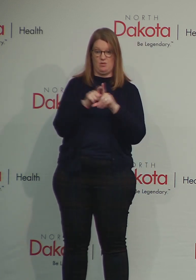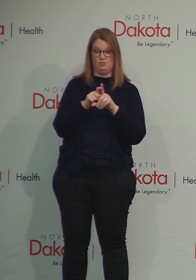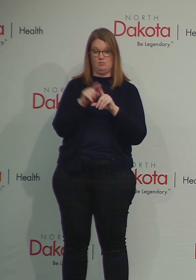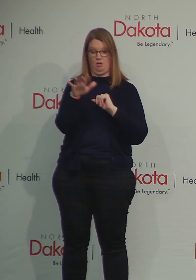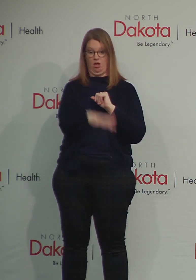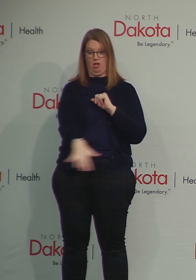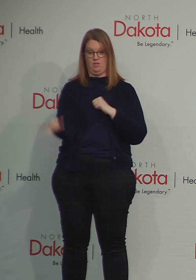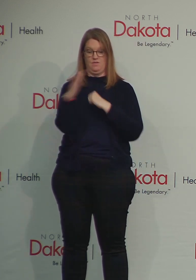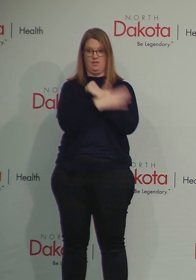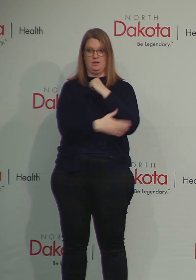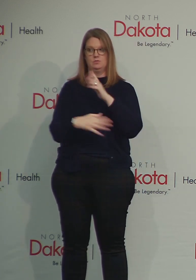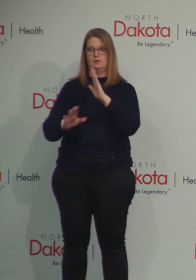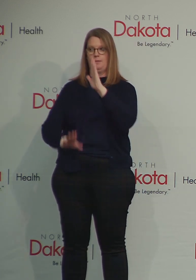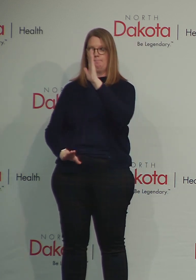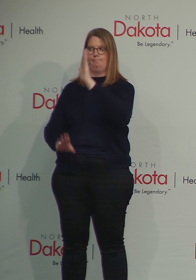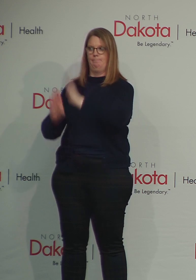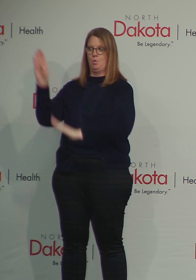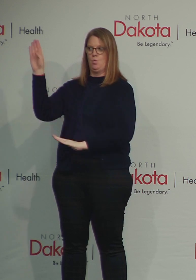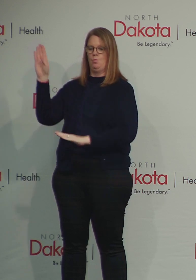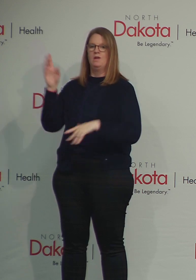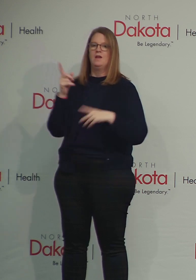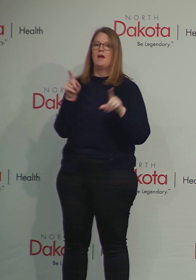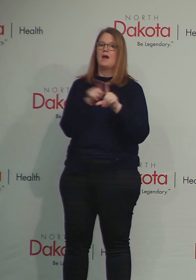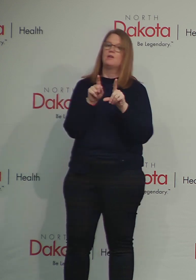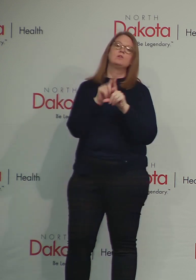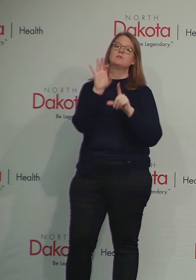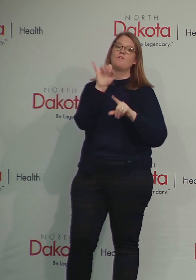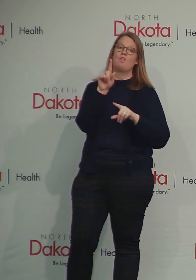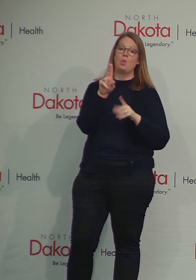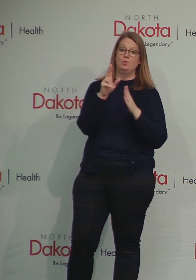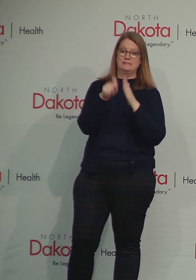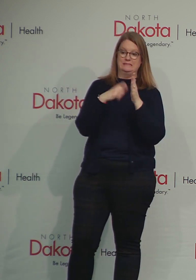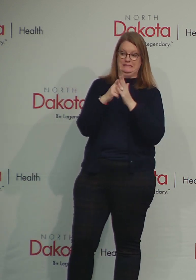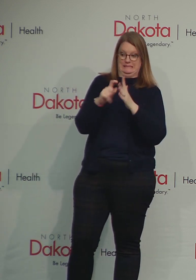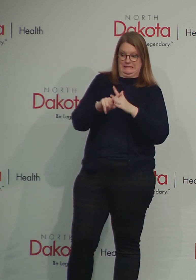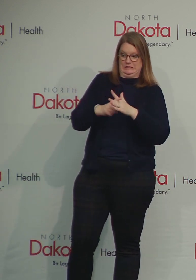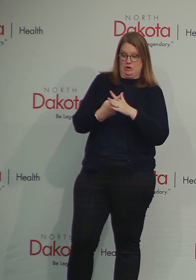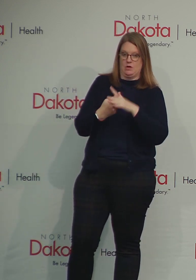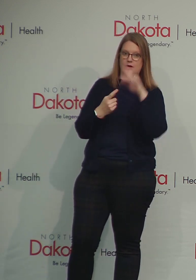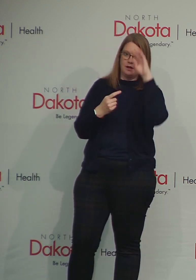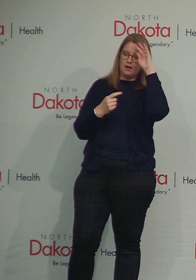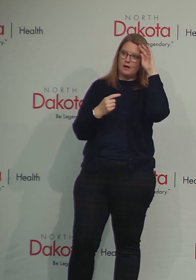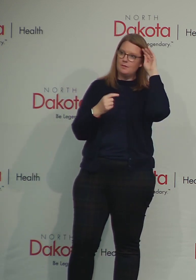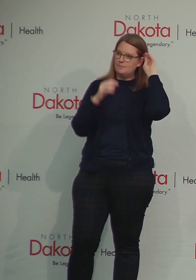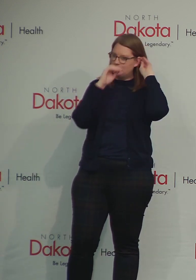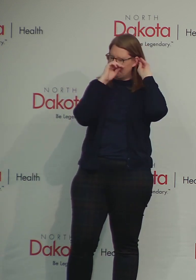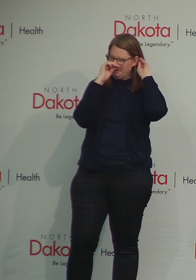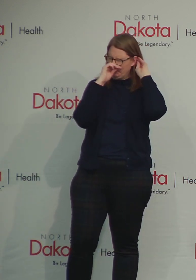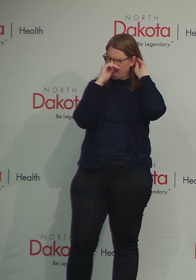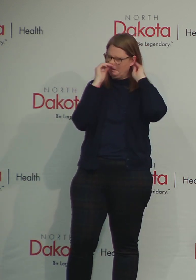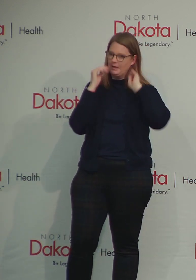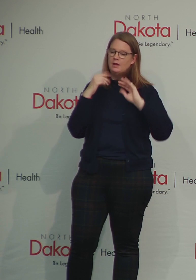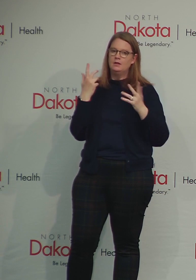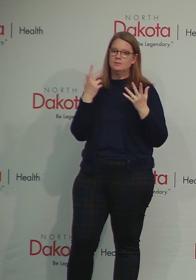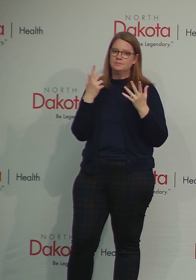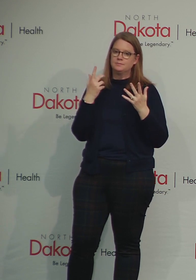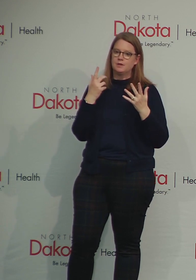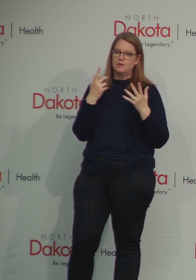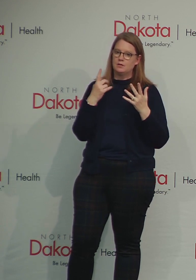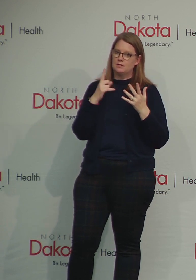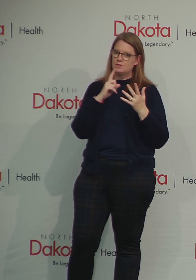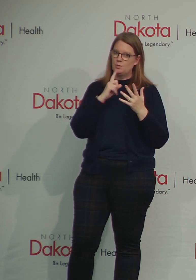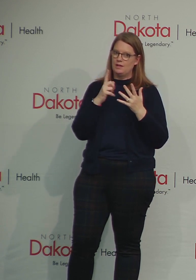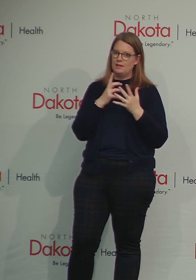increasing, and of the flu season putting pressure. So there's a lot of negative, there's a lot of downward forces that are opposing